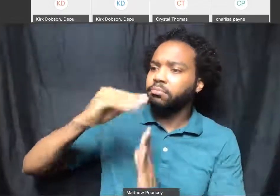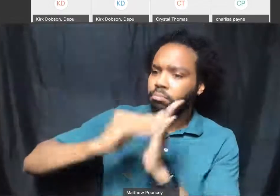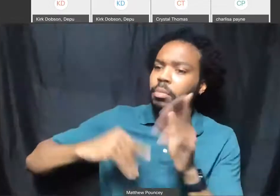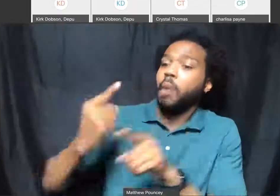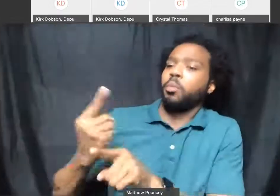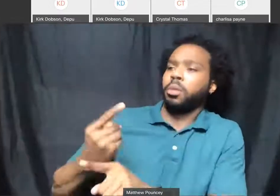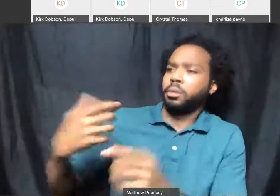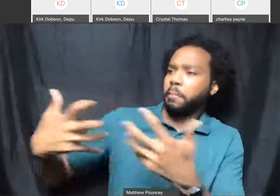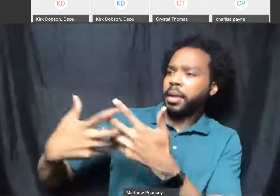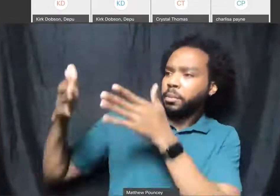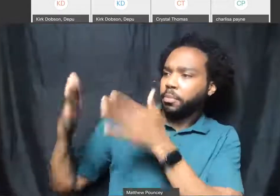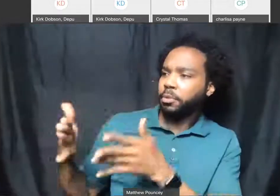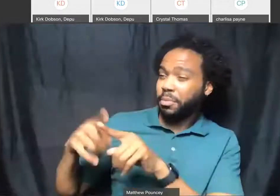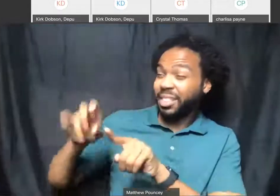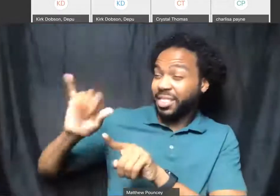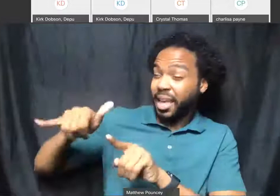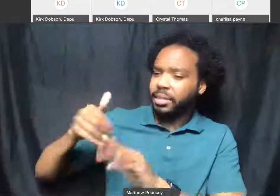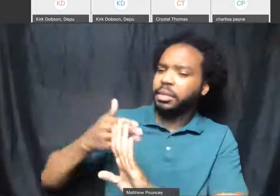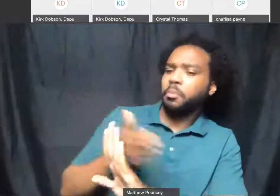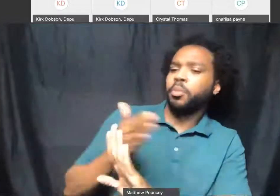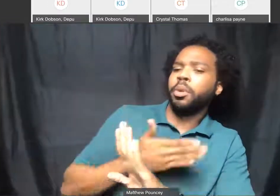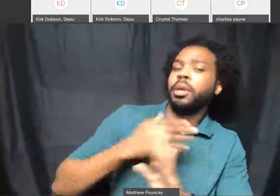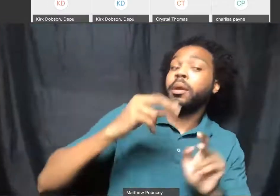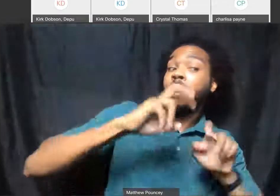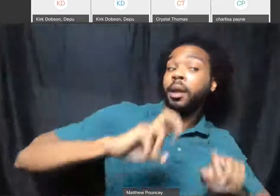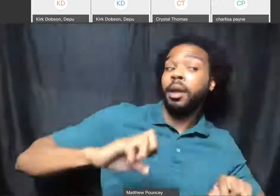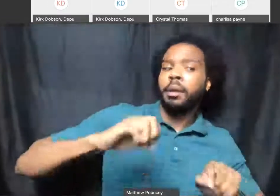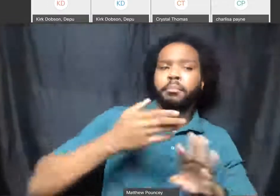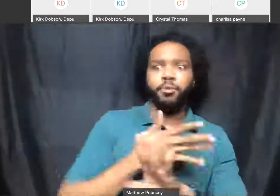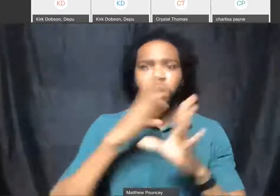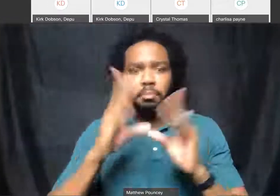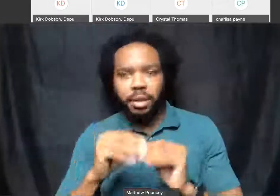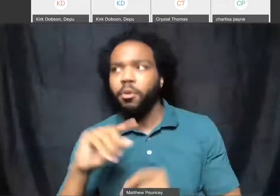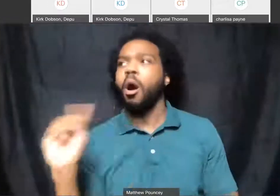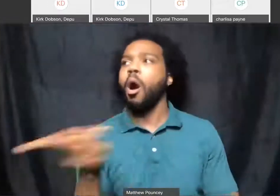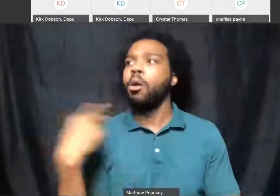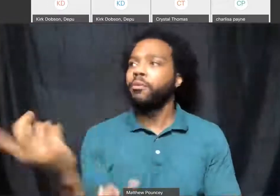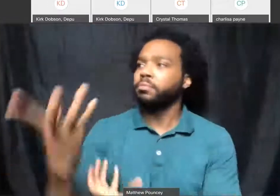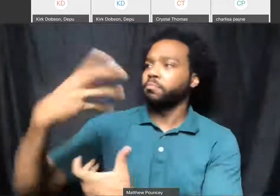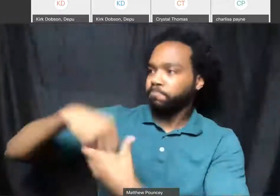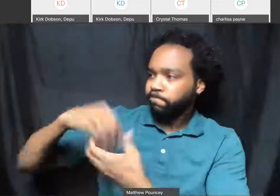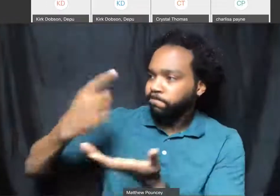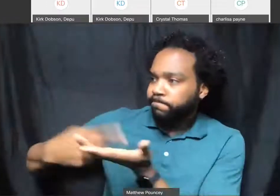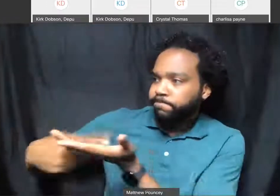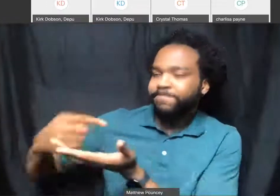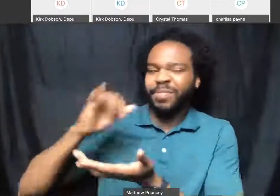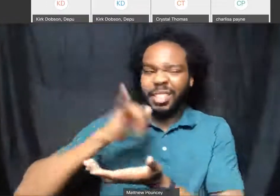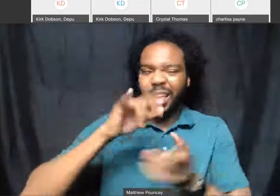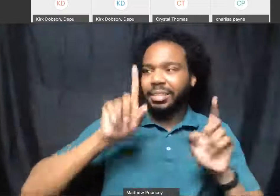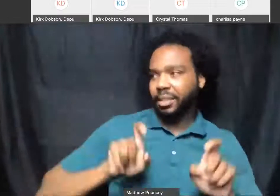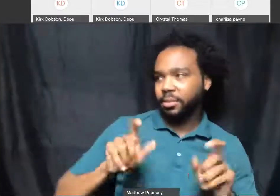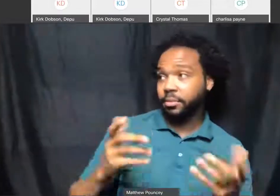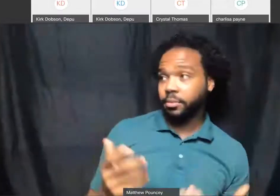is the precursor to a meeting of all parties to discuss the assessment.